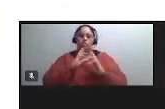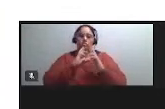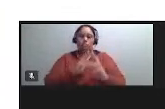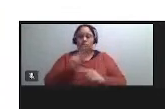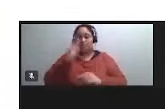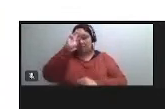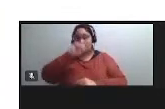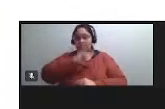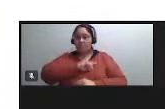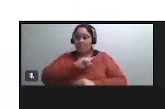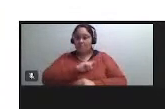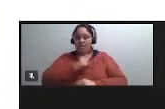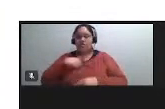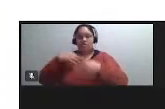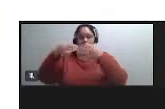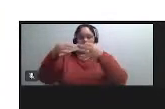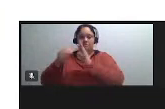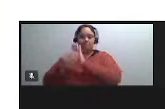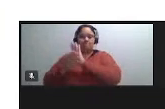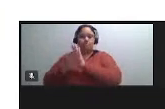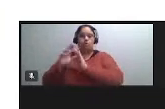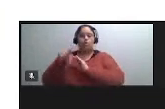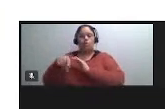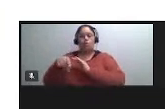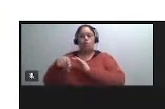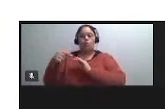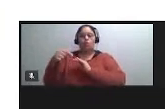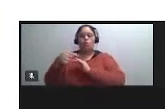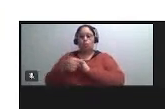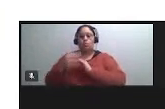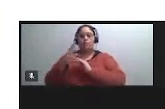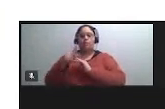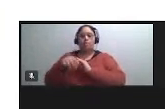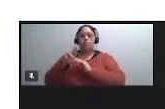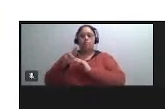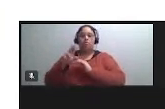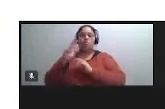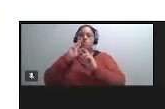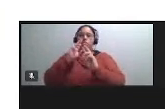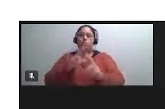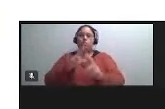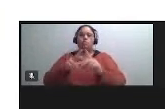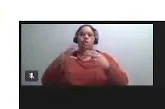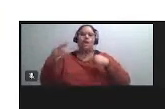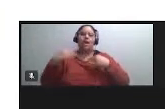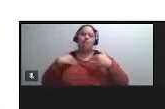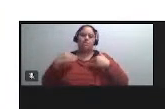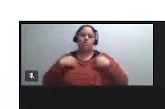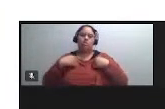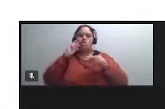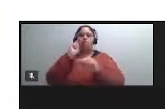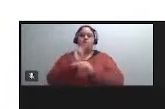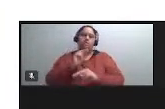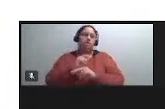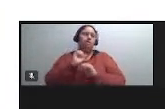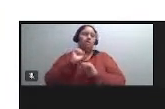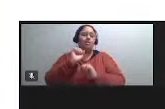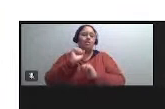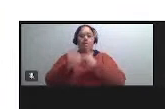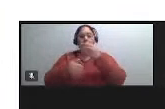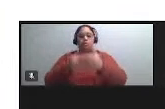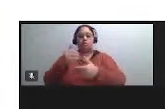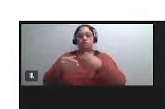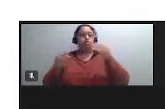reason, as we've cited it in the QPR report, is an administrative oversight. So basically, the processing of the